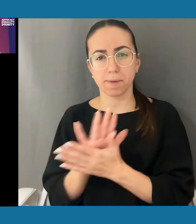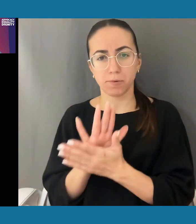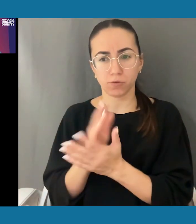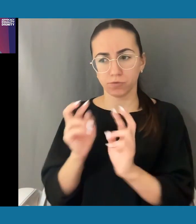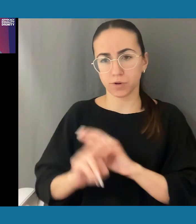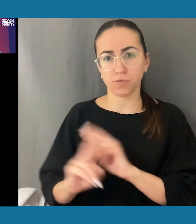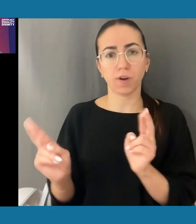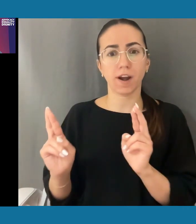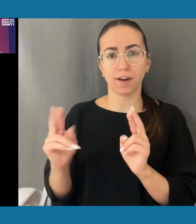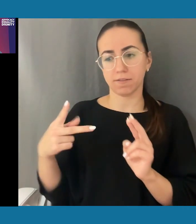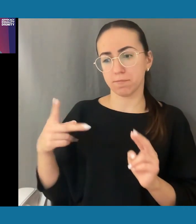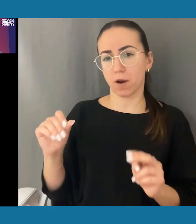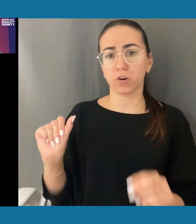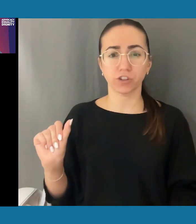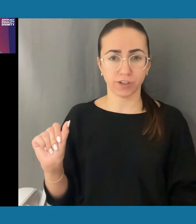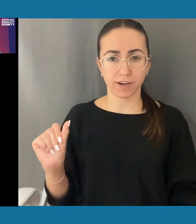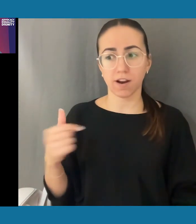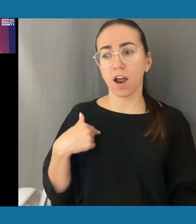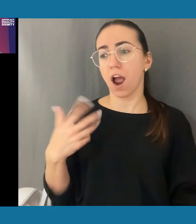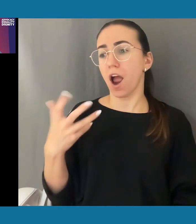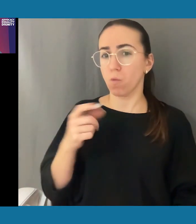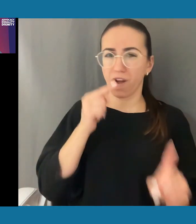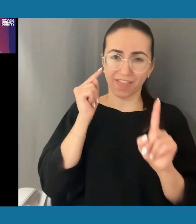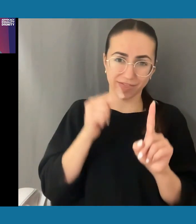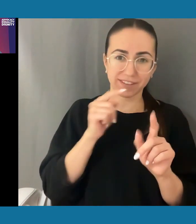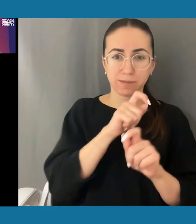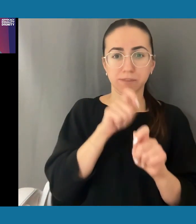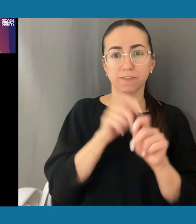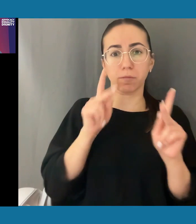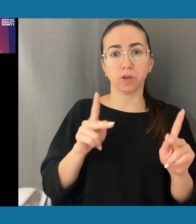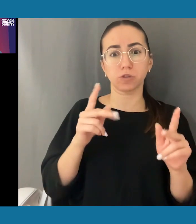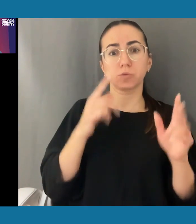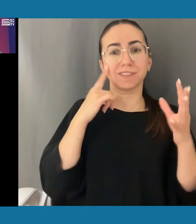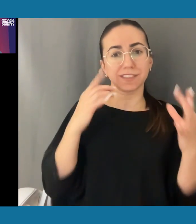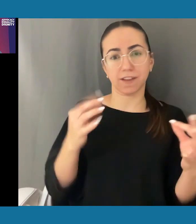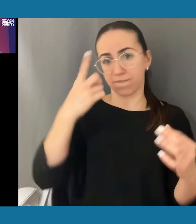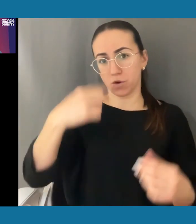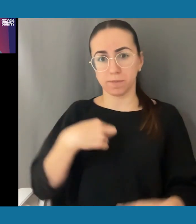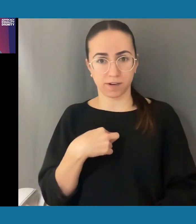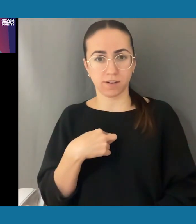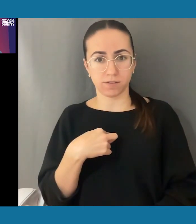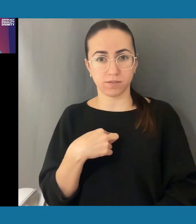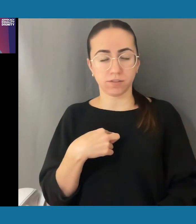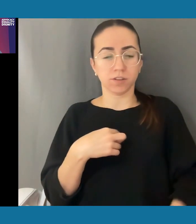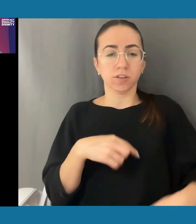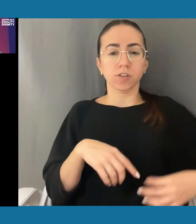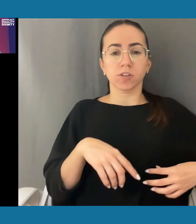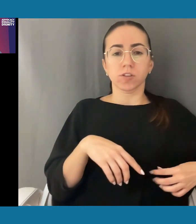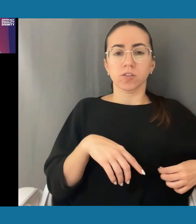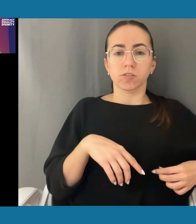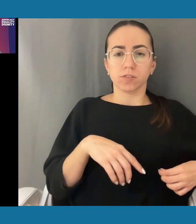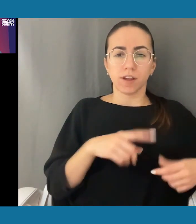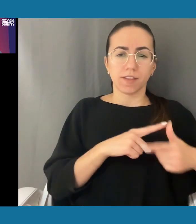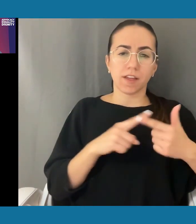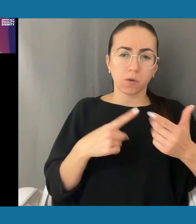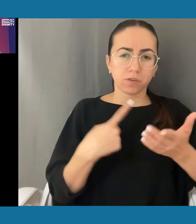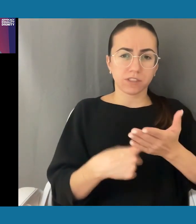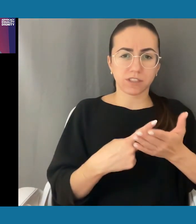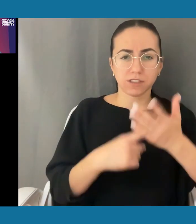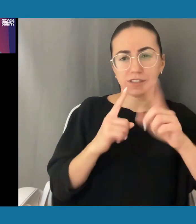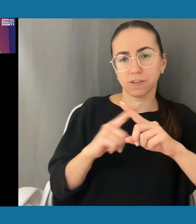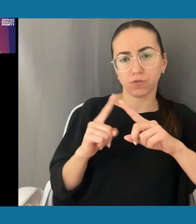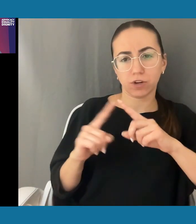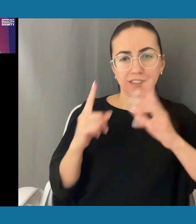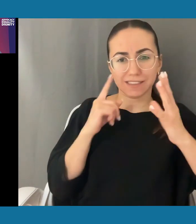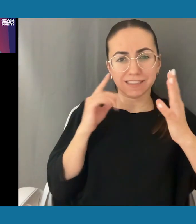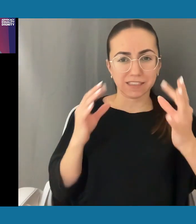power of attorney. I want this specific person to make my decisions for me. And ideally, they will have discussed the decisions they would prefer with that person ahead